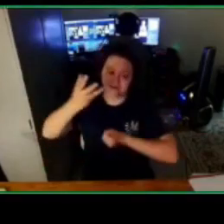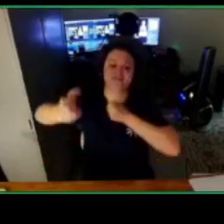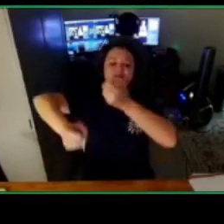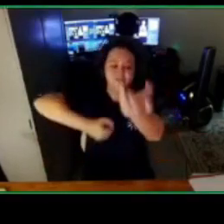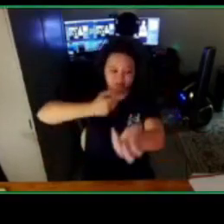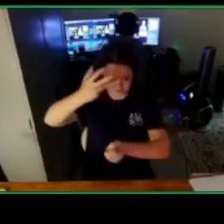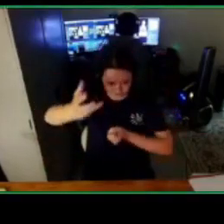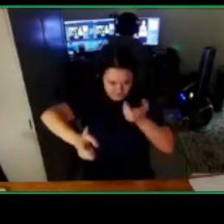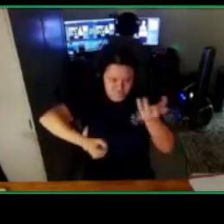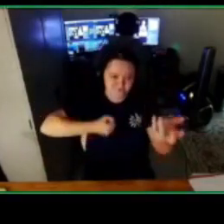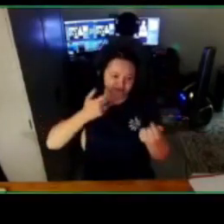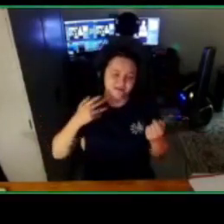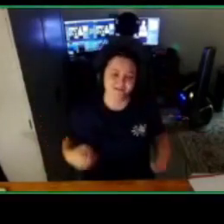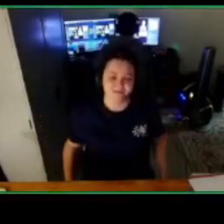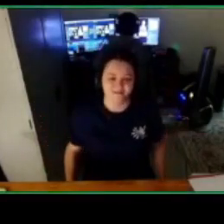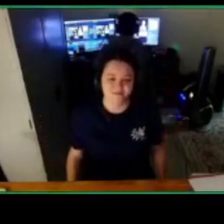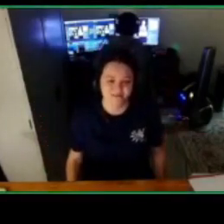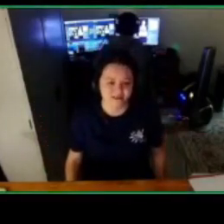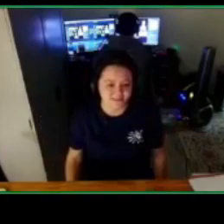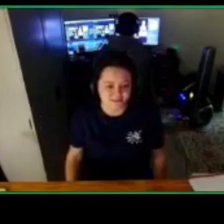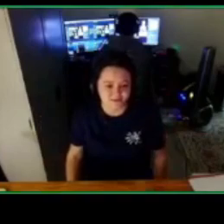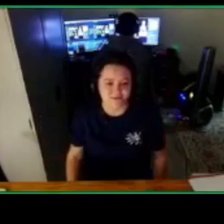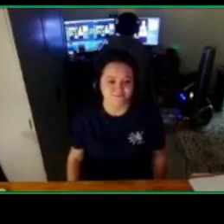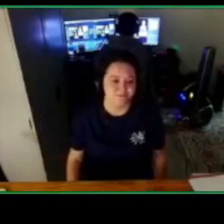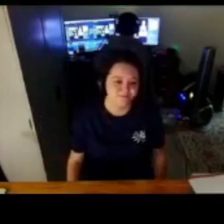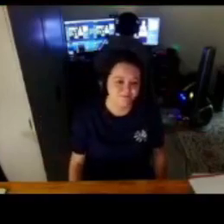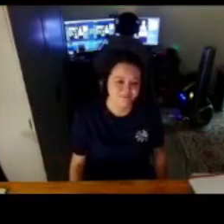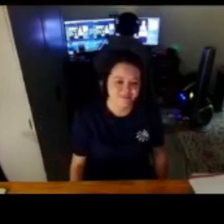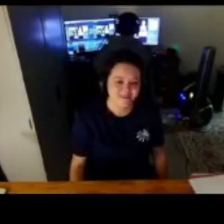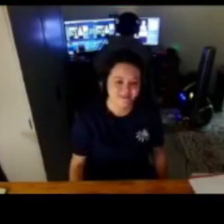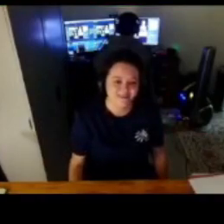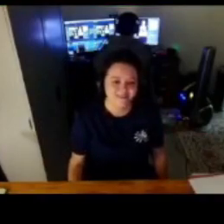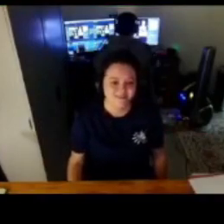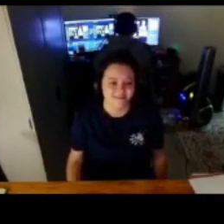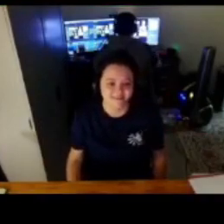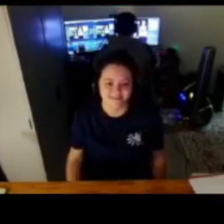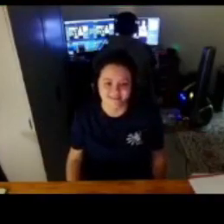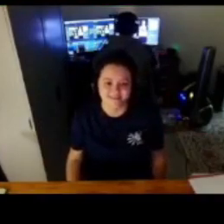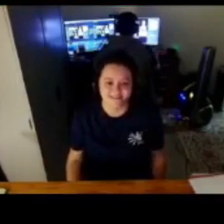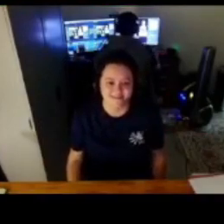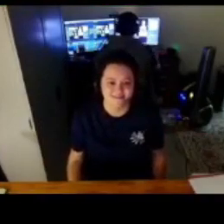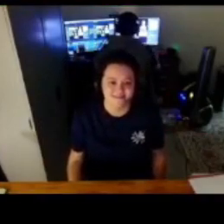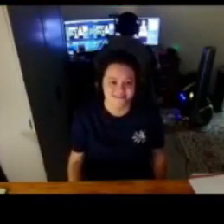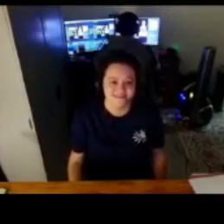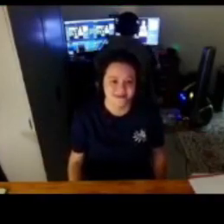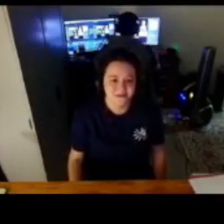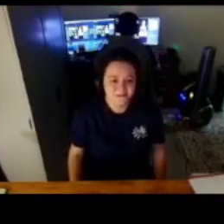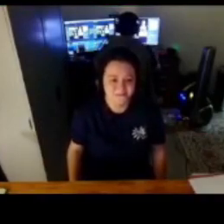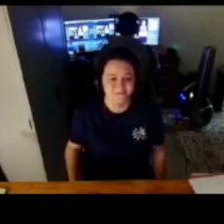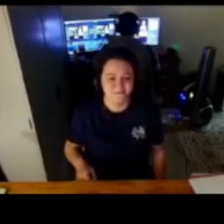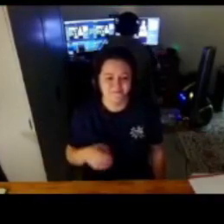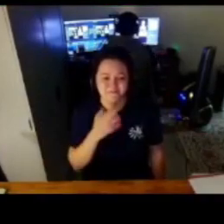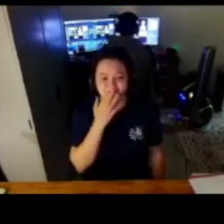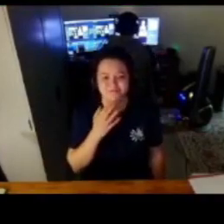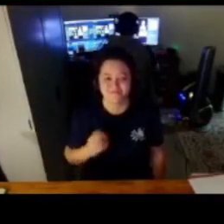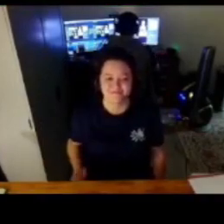you. Here you go." That kind of thing. Cass, did you have a question? Just like another great way to